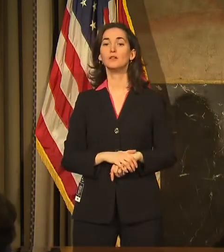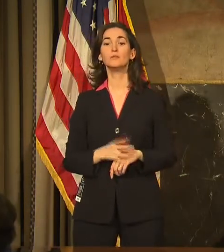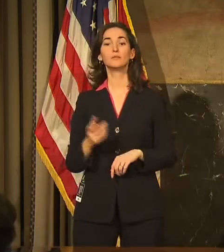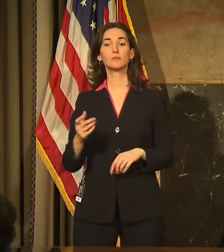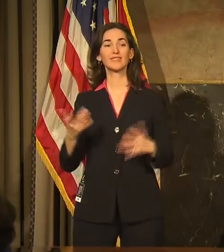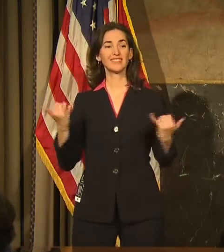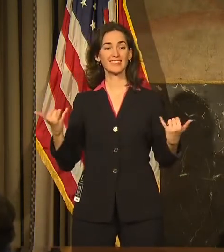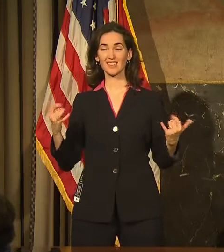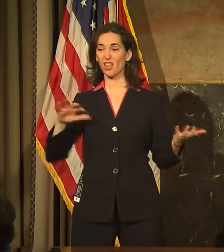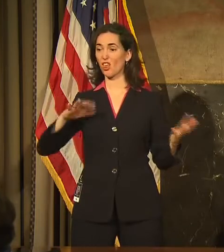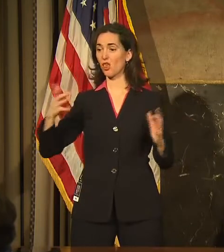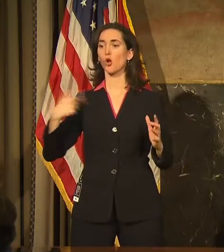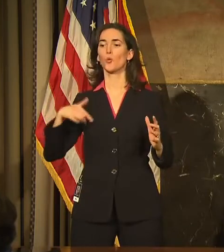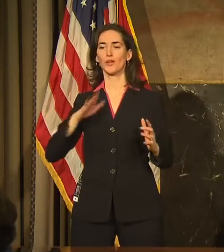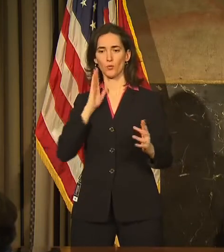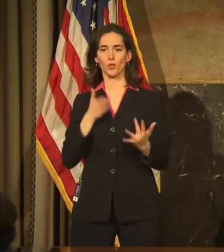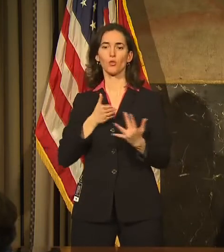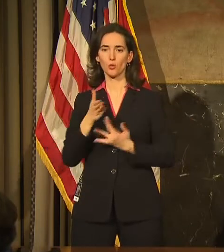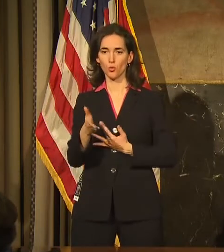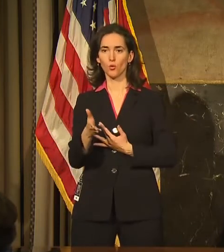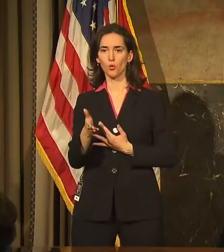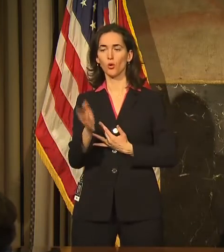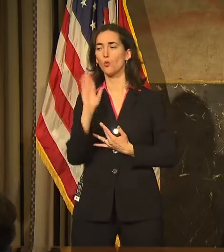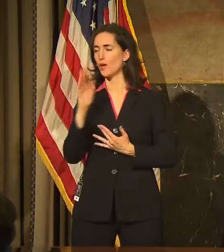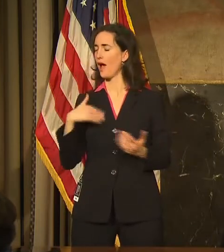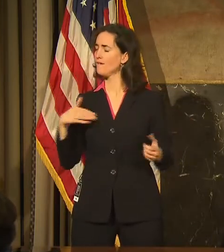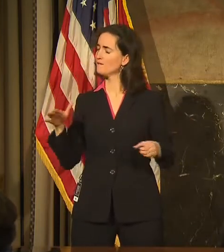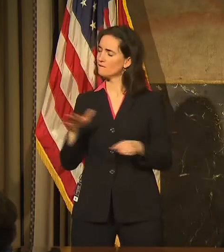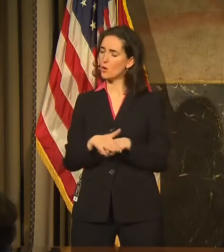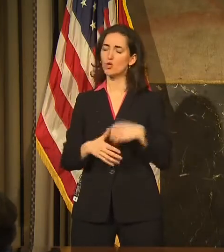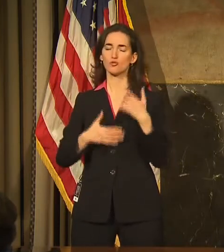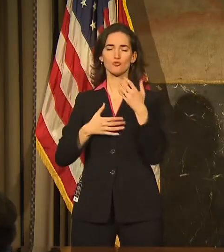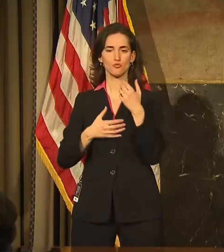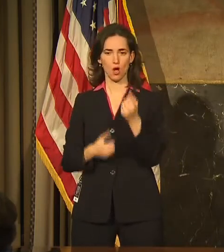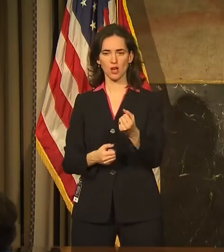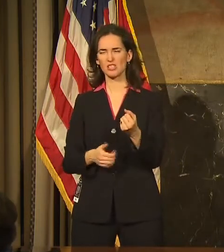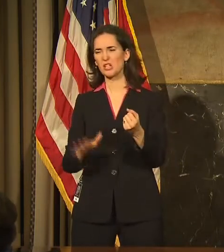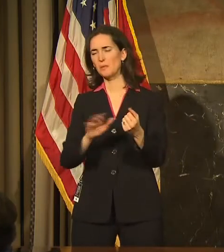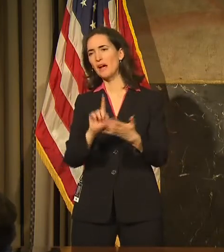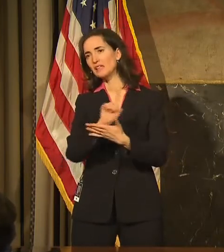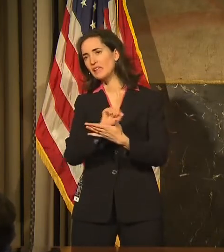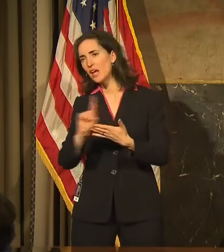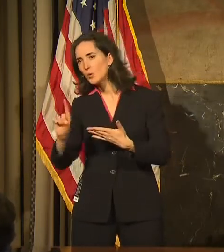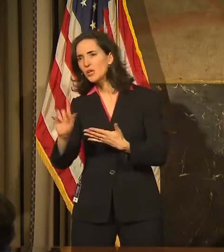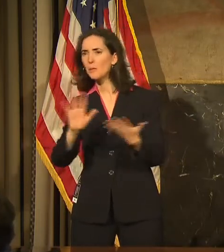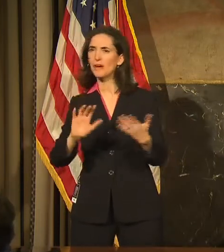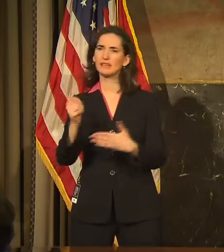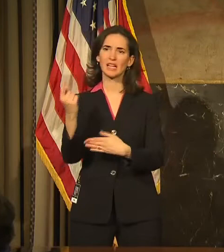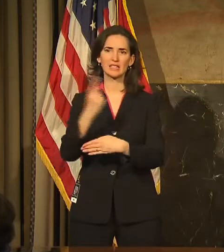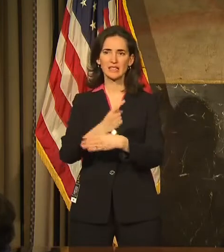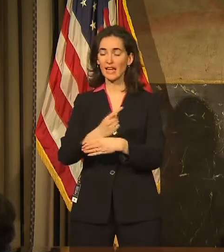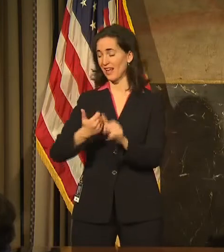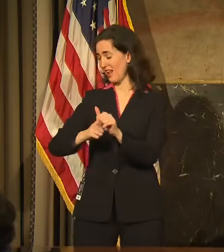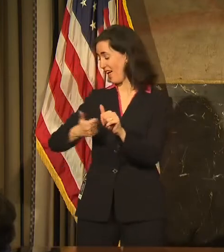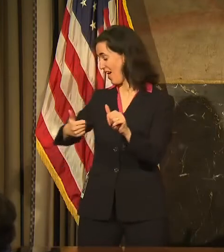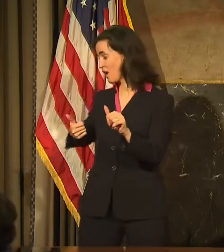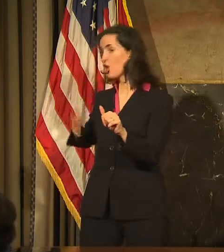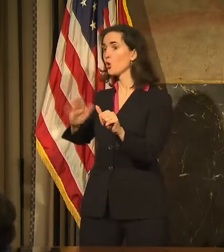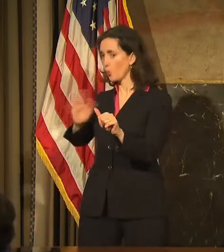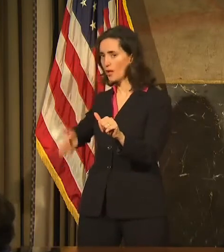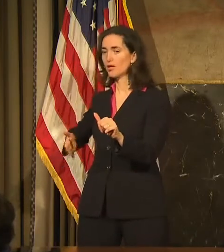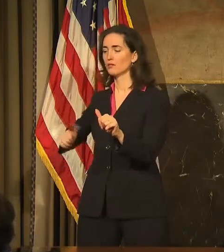to get through this. I have every confidence that within a week or 10 days, all of this is going to